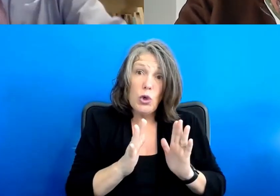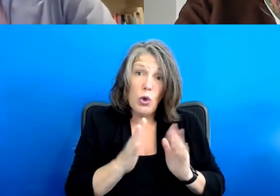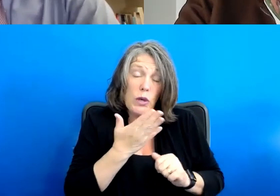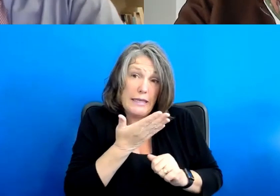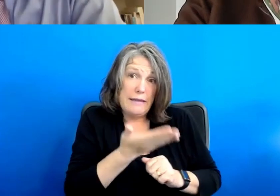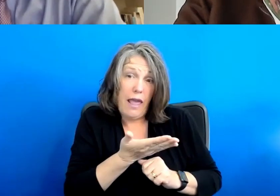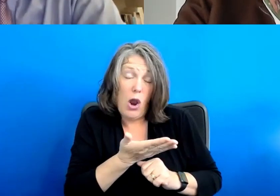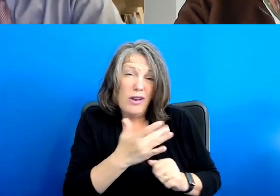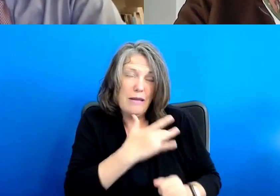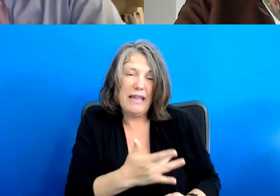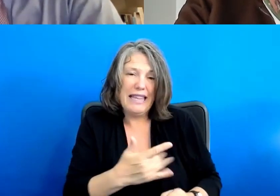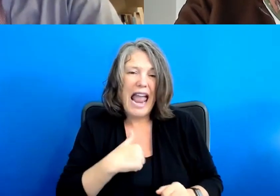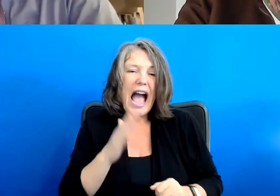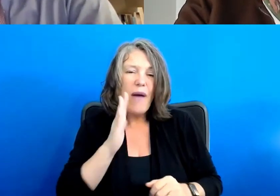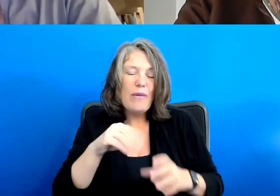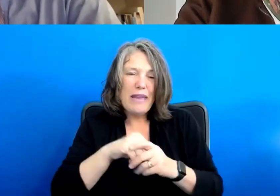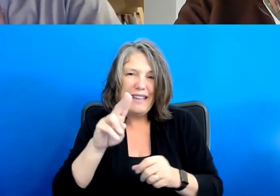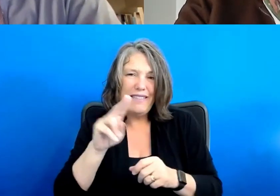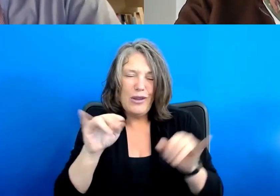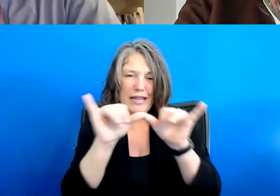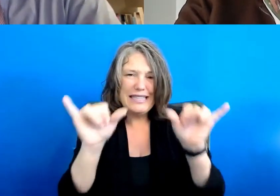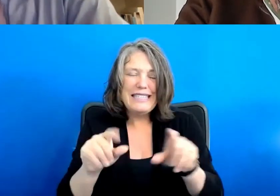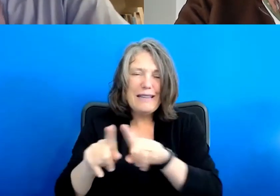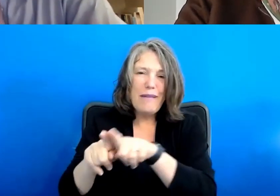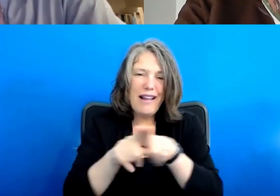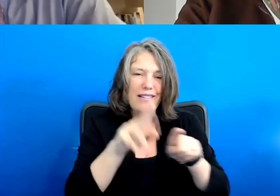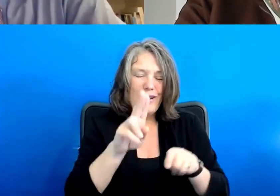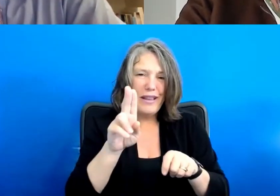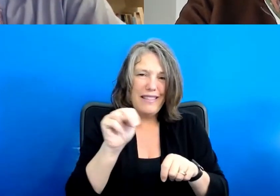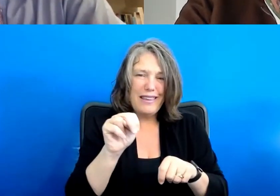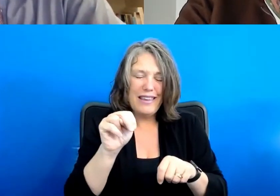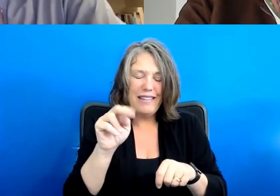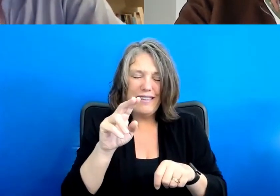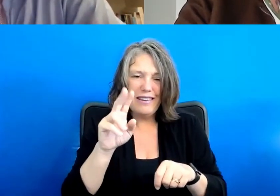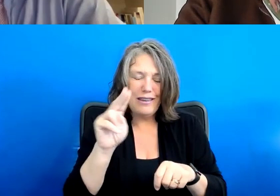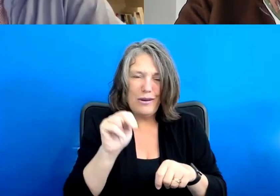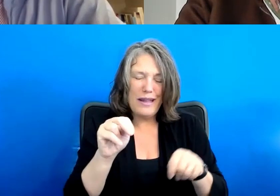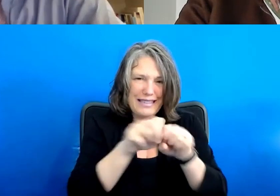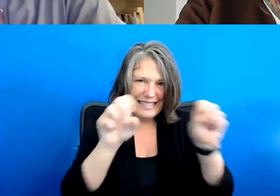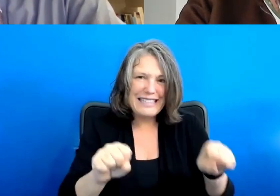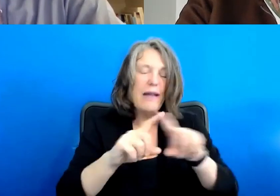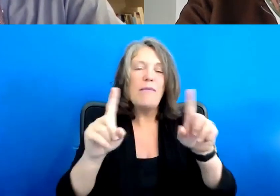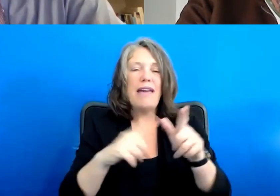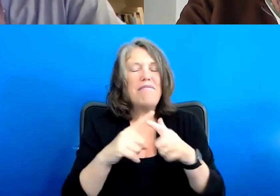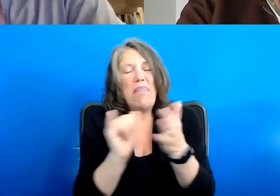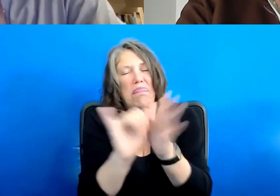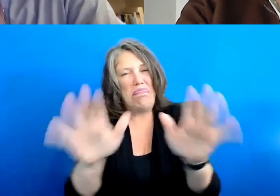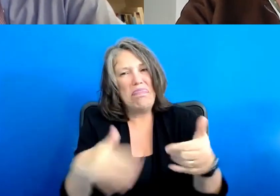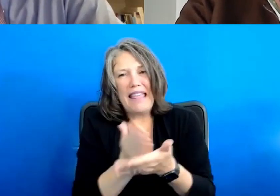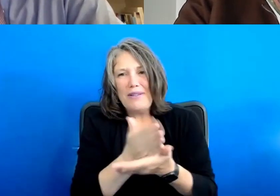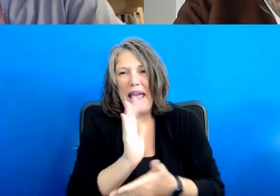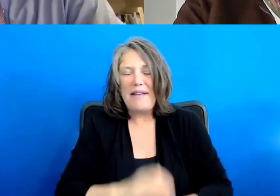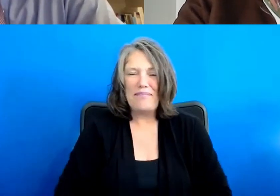to be in the UN system, but also in the European system this time around. But that's okay.